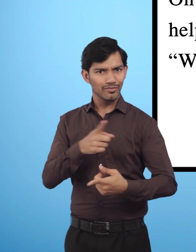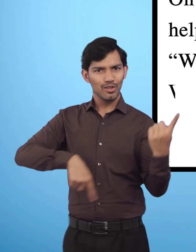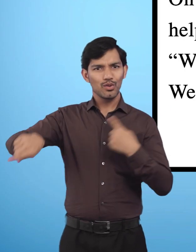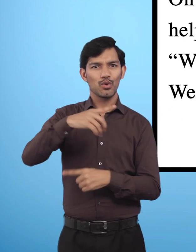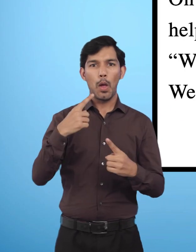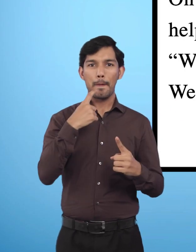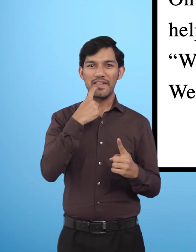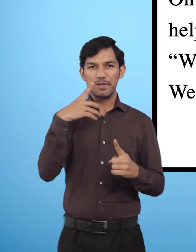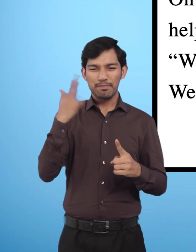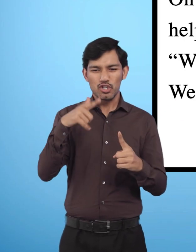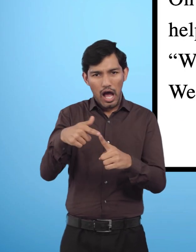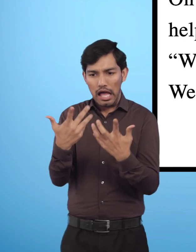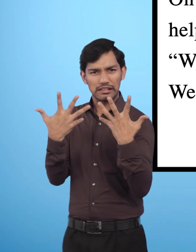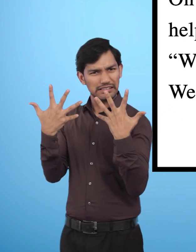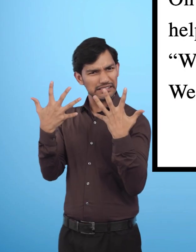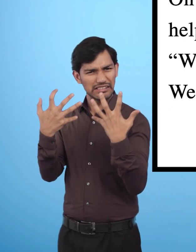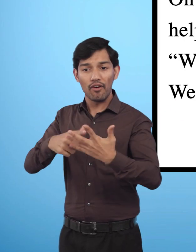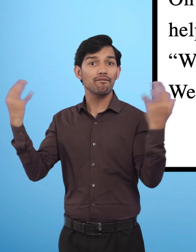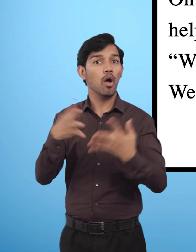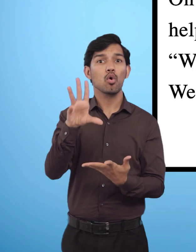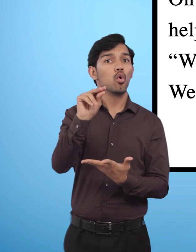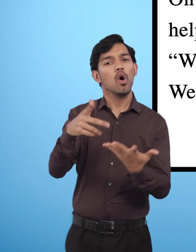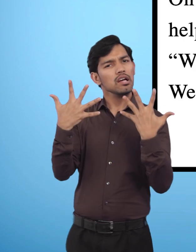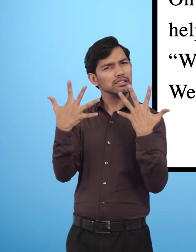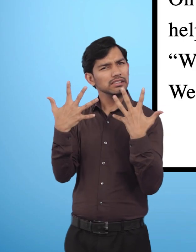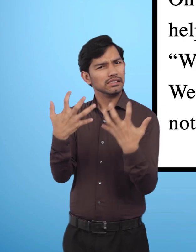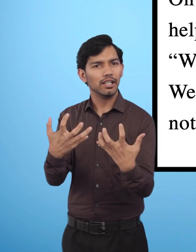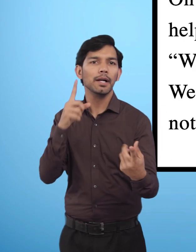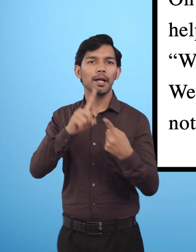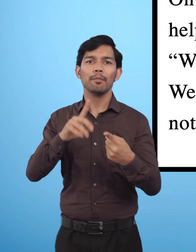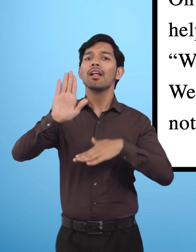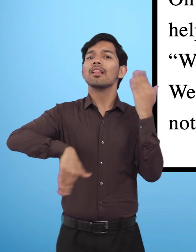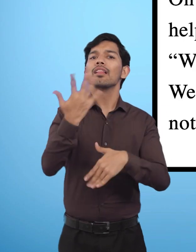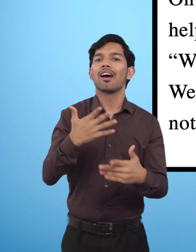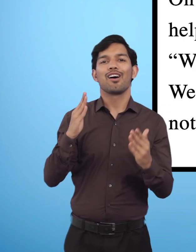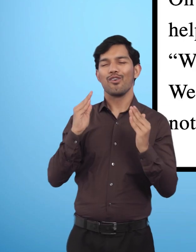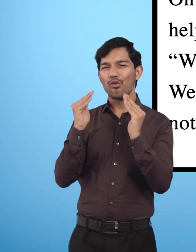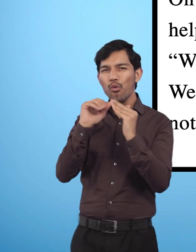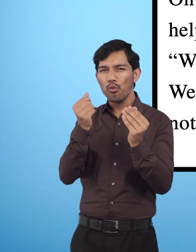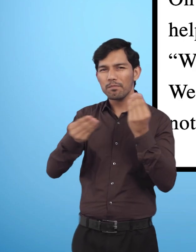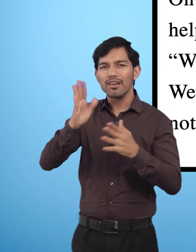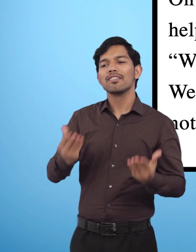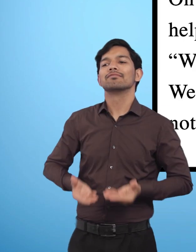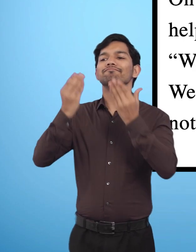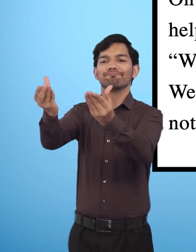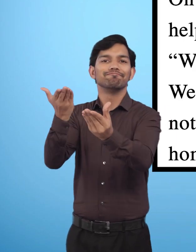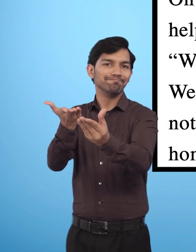We can use dried chilies when fresh ones are not available. I will give you some to take